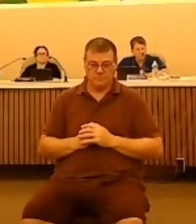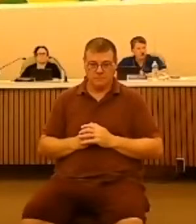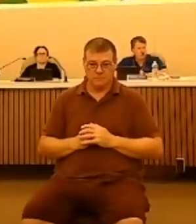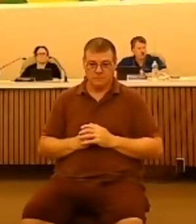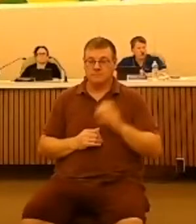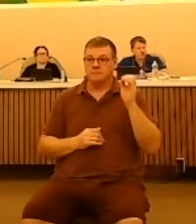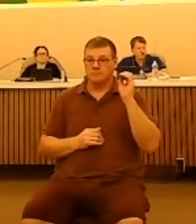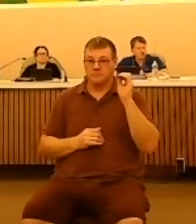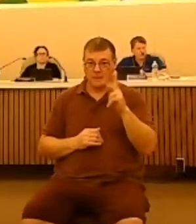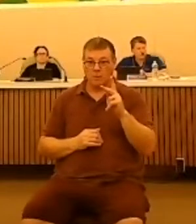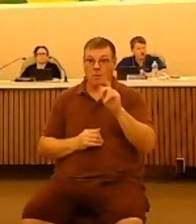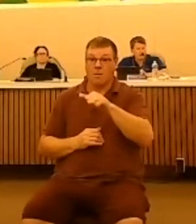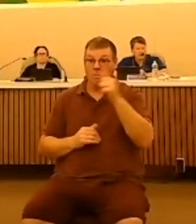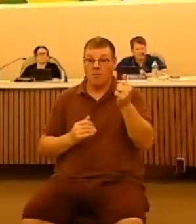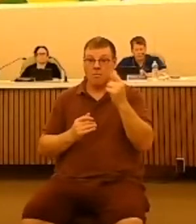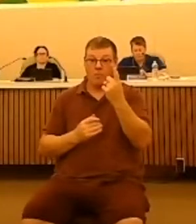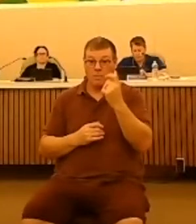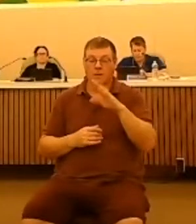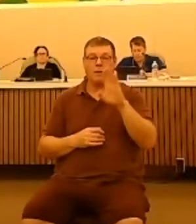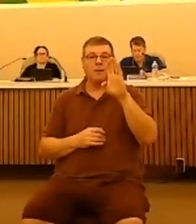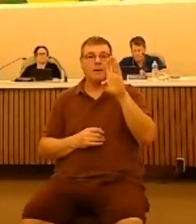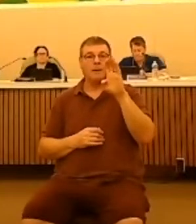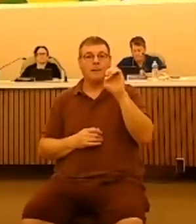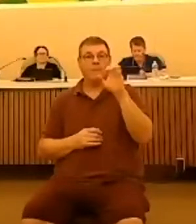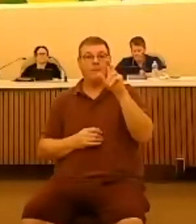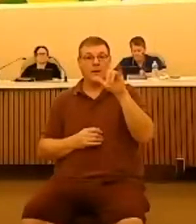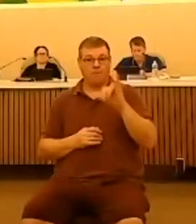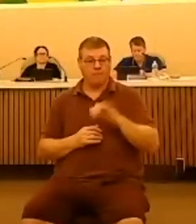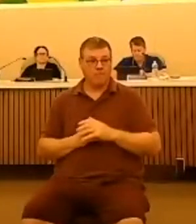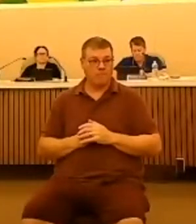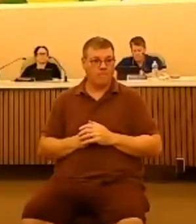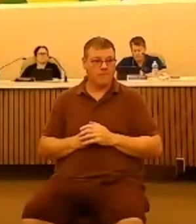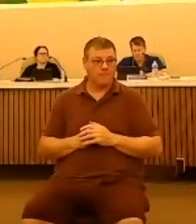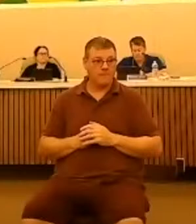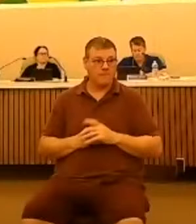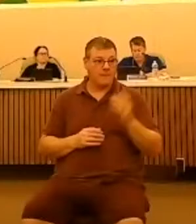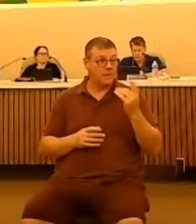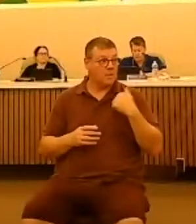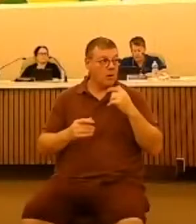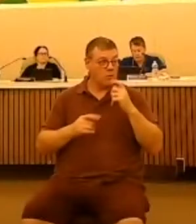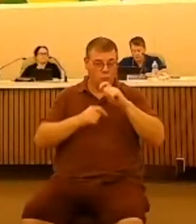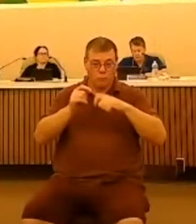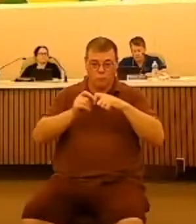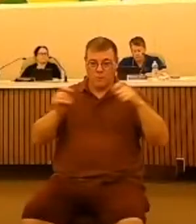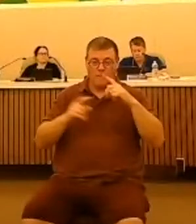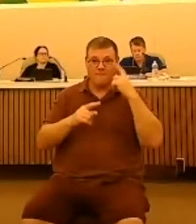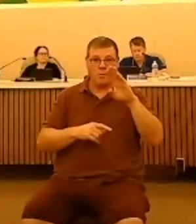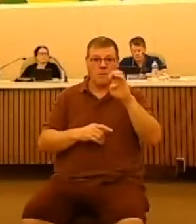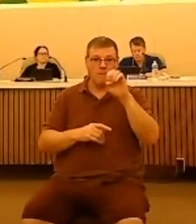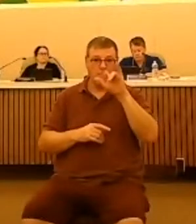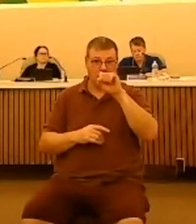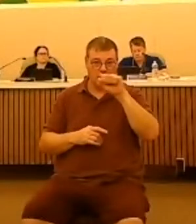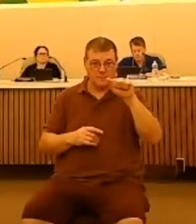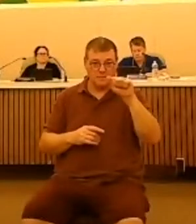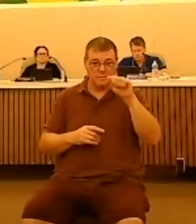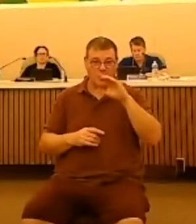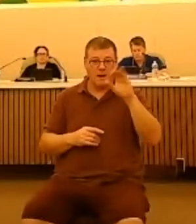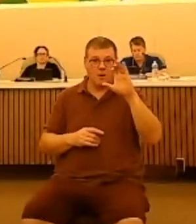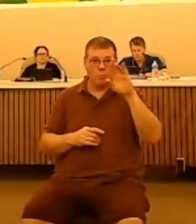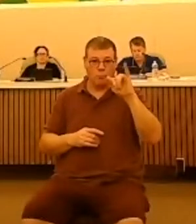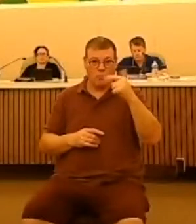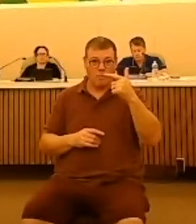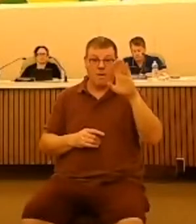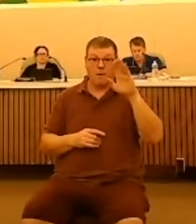Okay. Other questions, Becky? Oh, yeah, I was hoping I could wrap up the questions from Melissa and Craig Barber. They